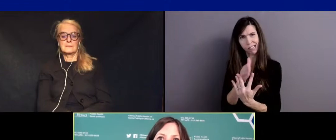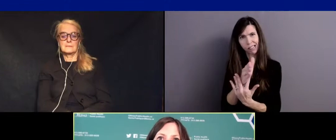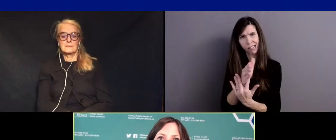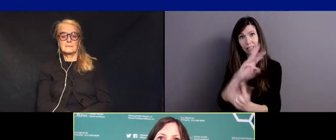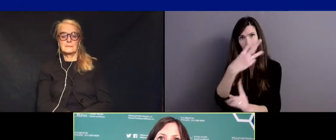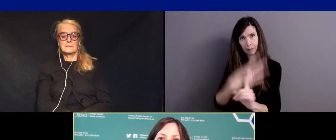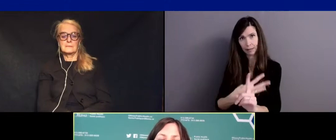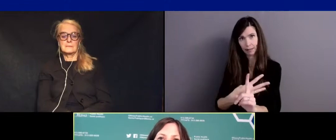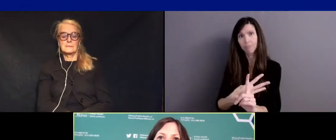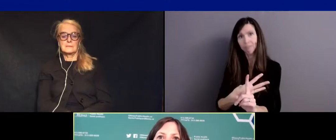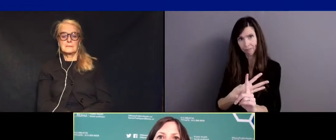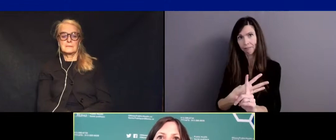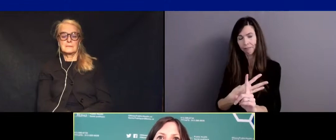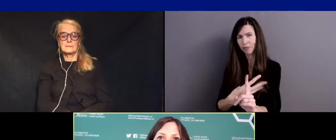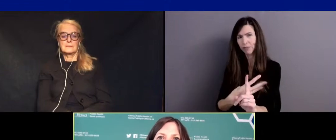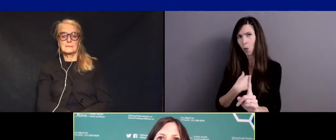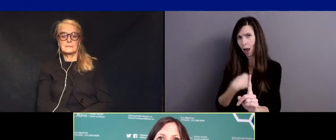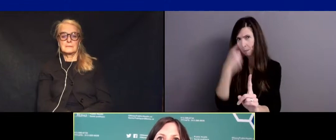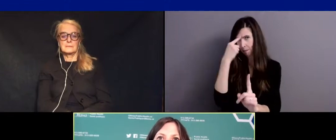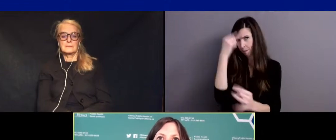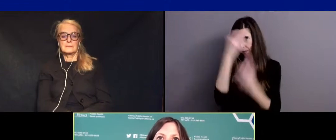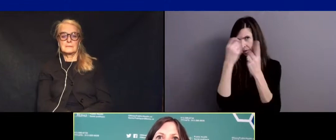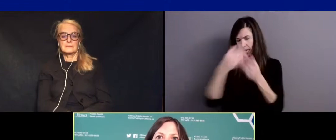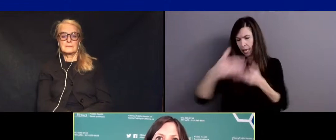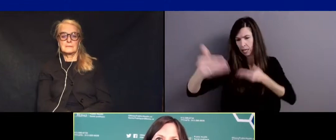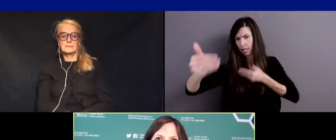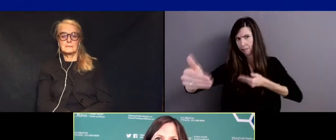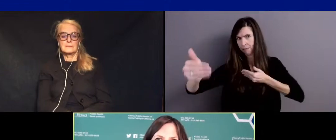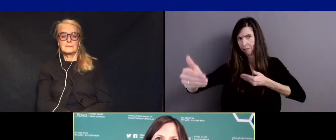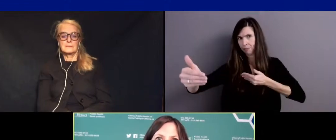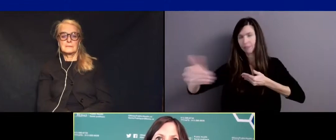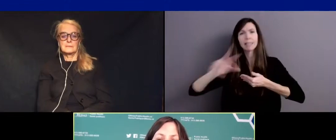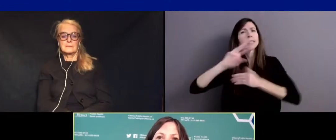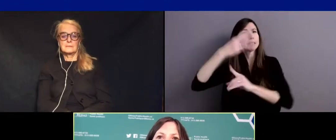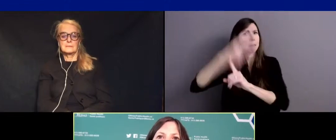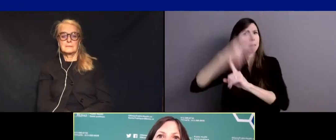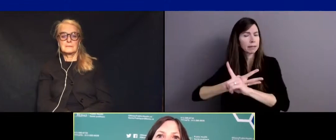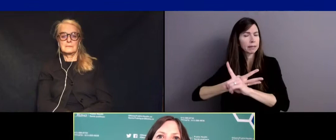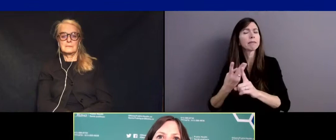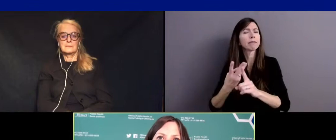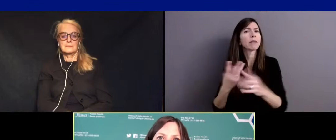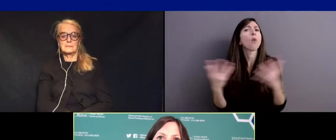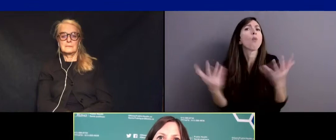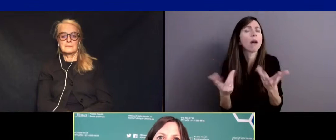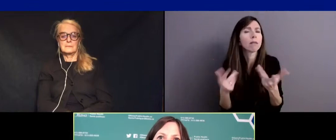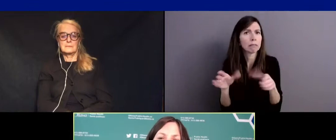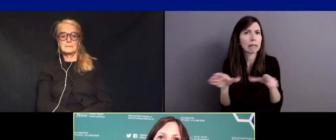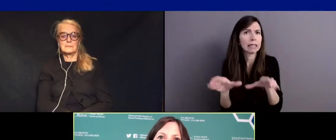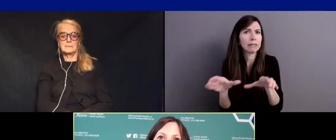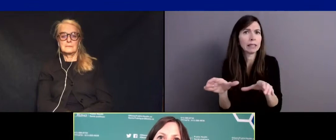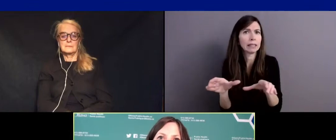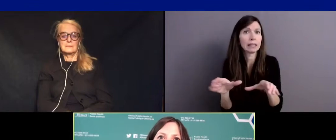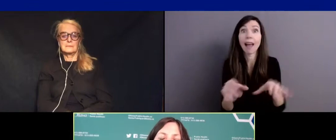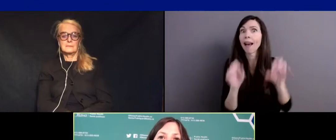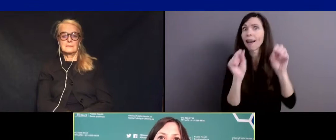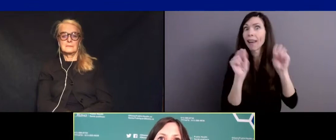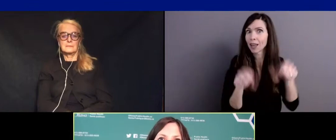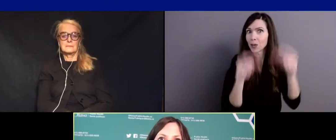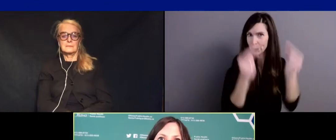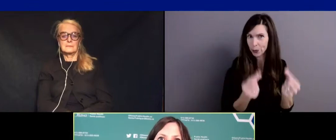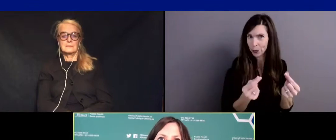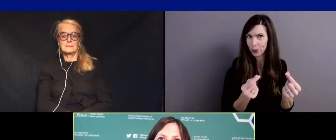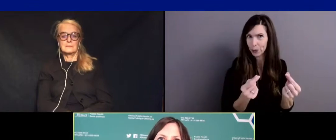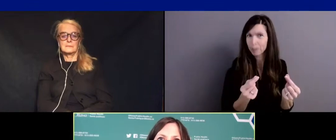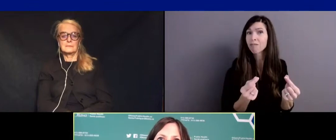6 months and how are we going to find the things we can do? What can we do over that period to